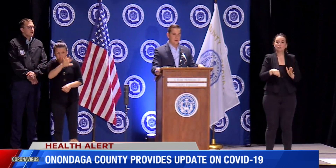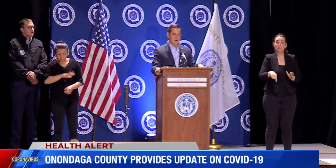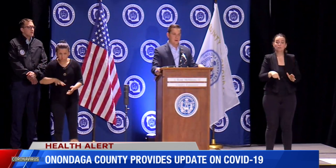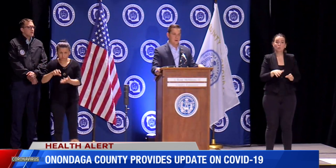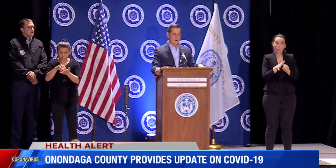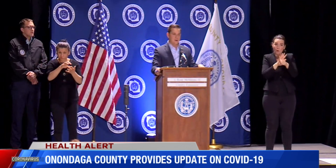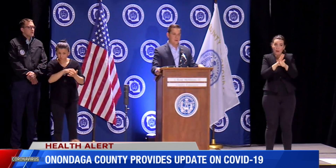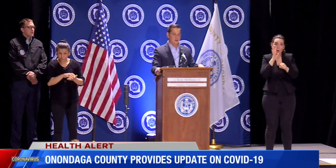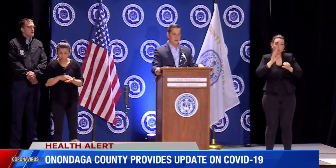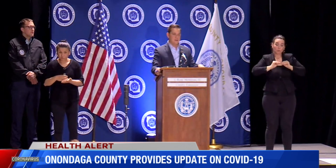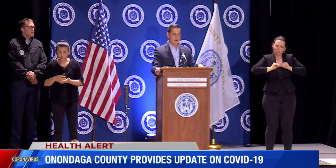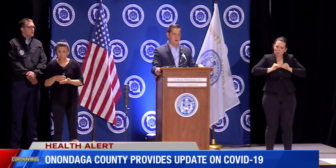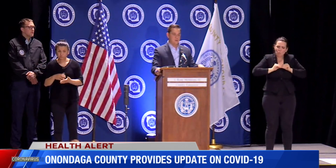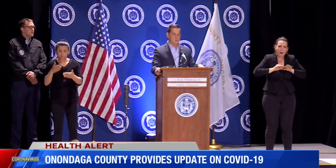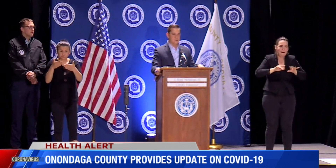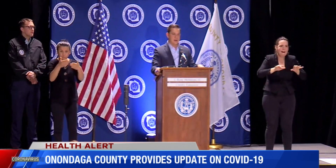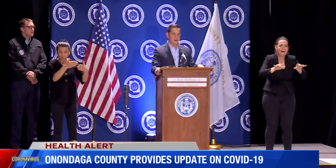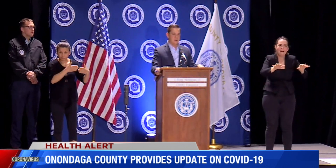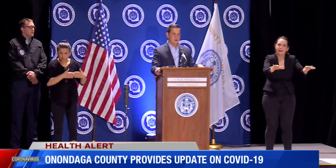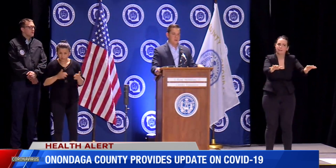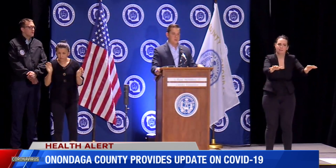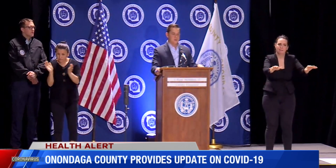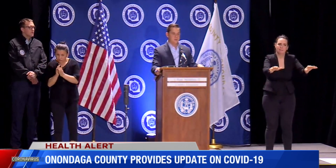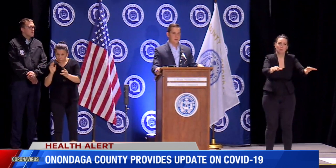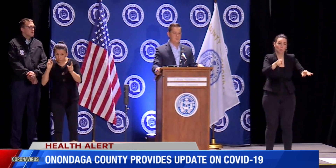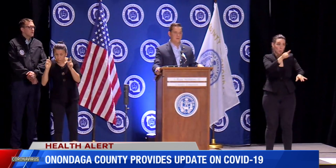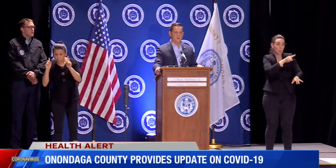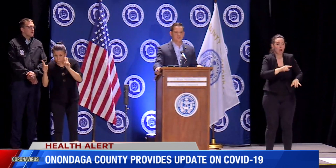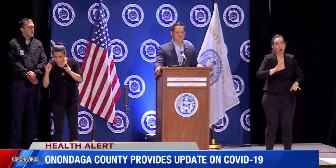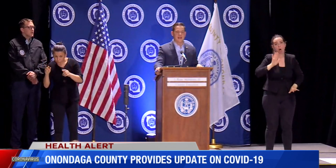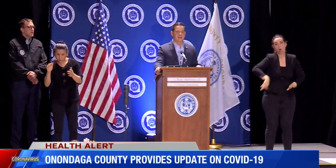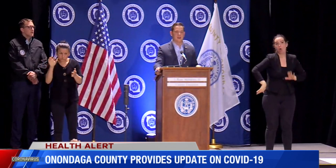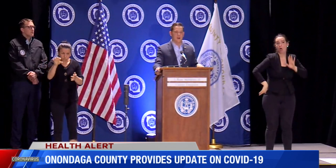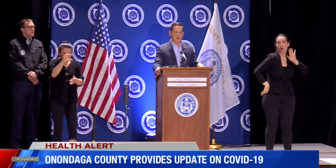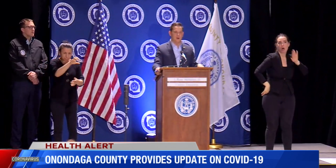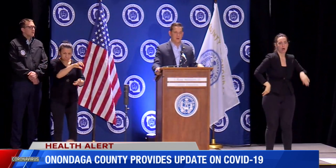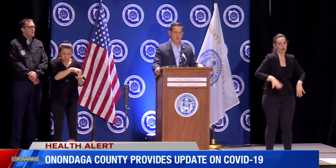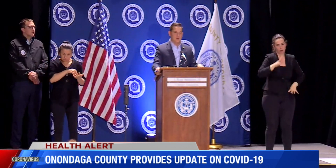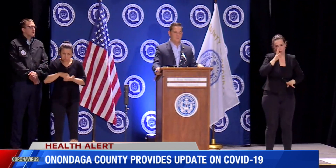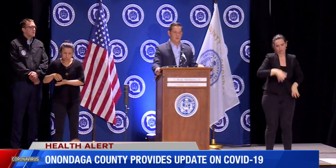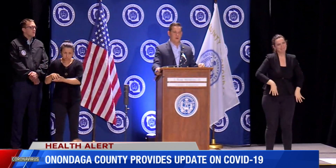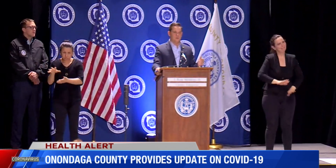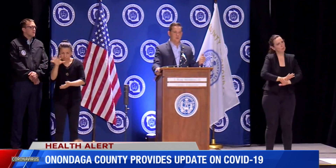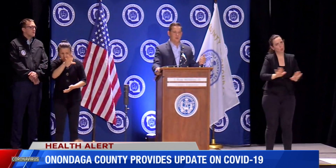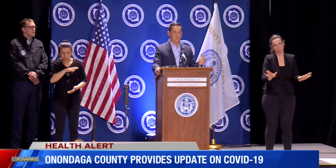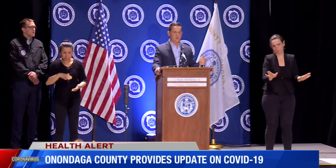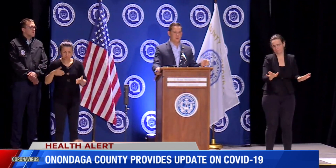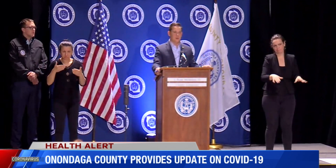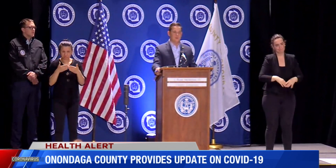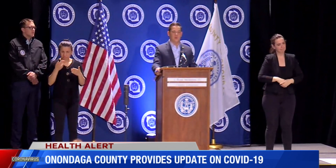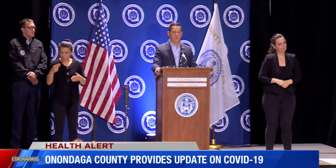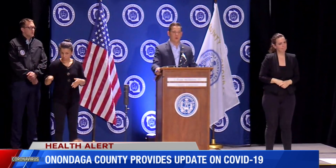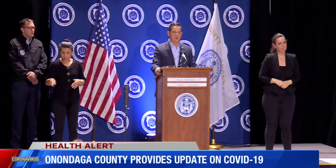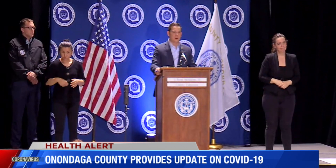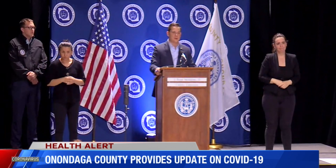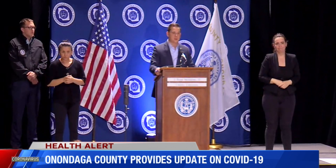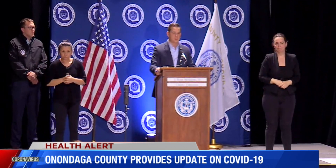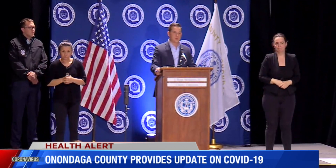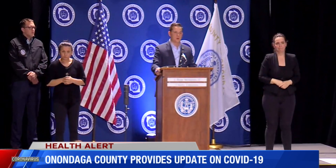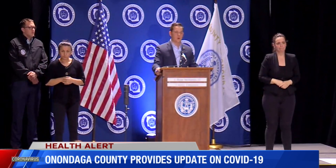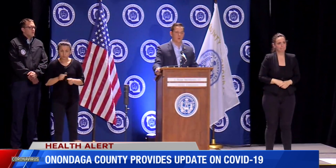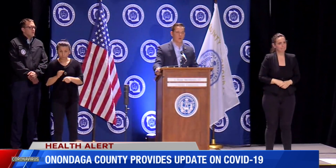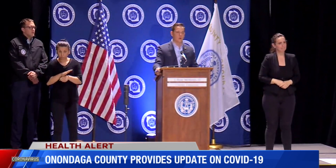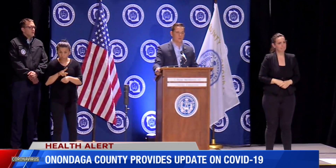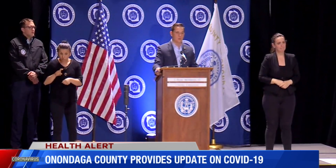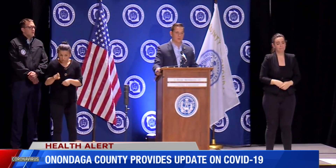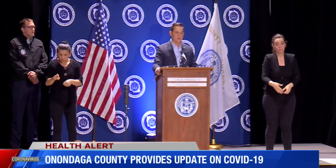that and towns. It's not the virus does not care if you're an affluent community, if you're a working class